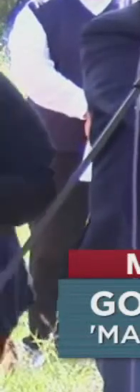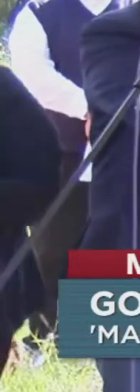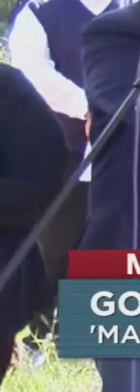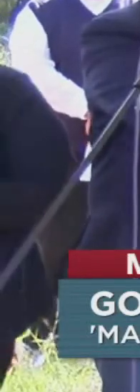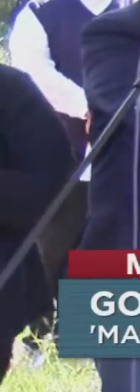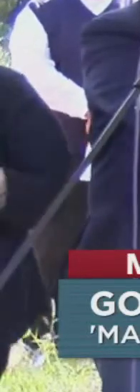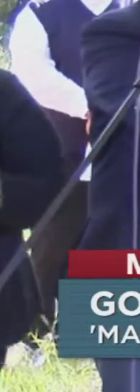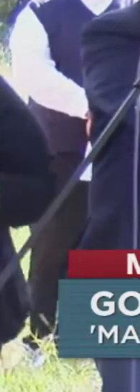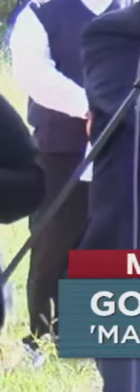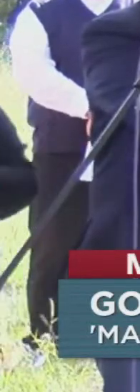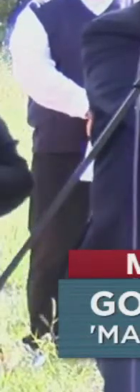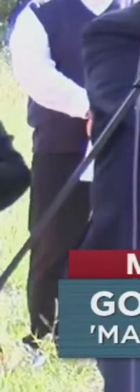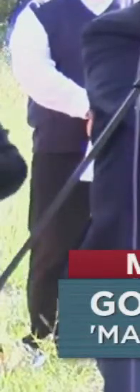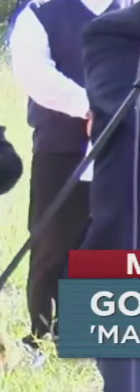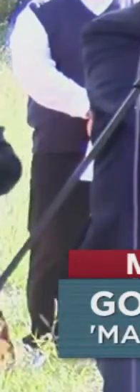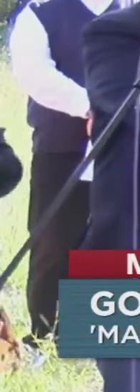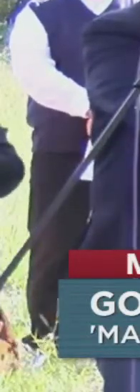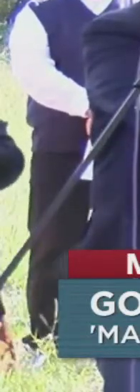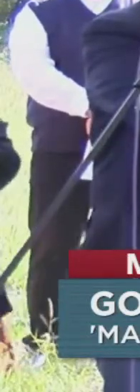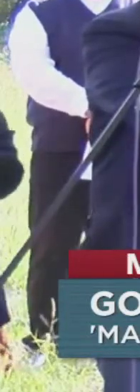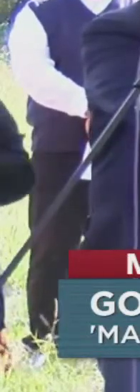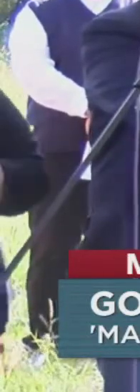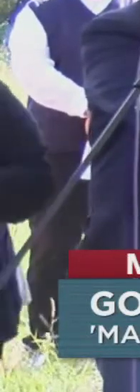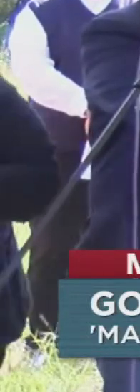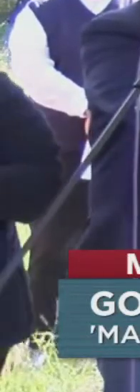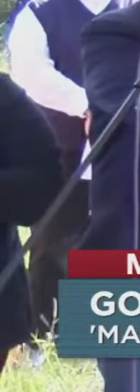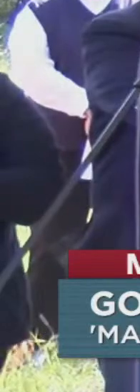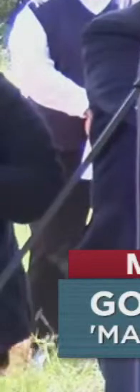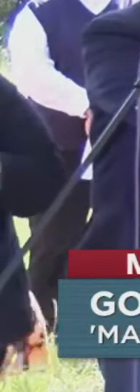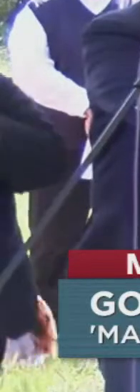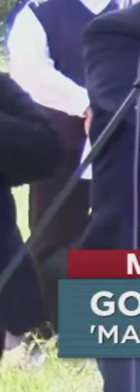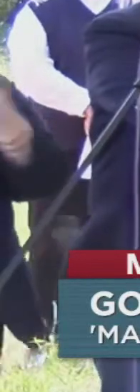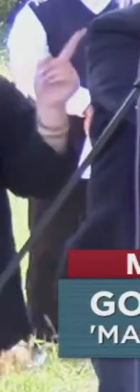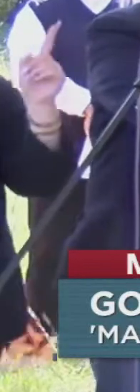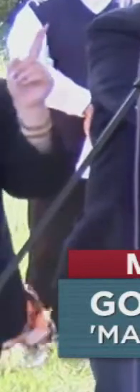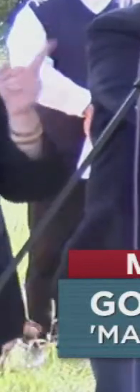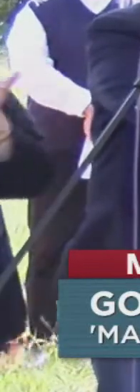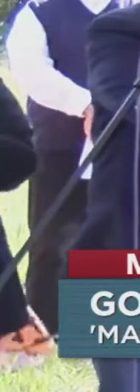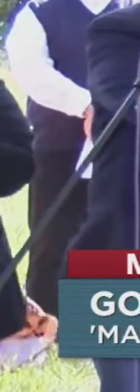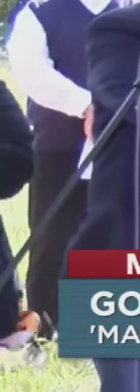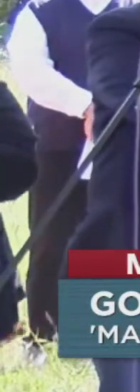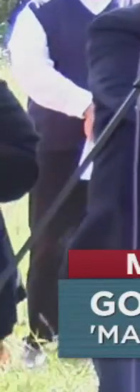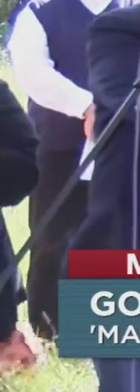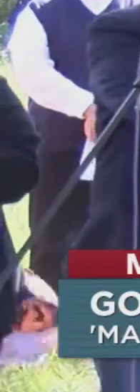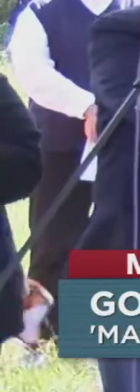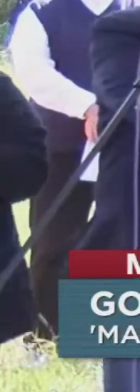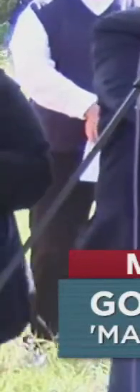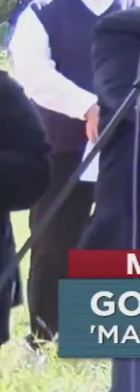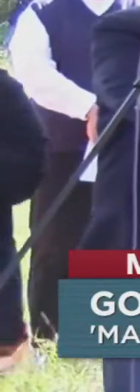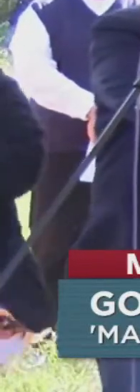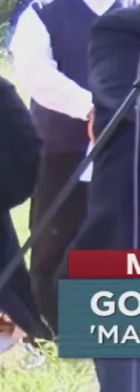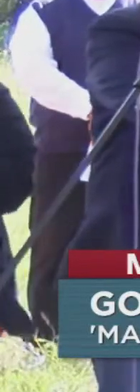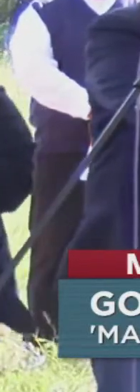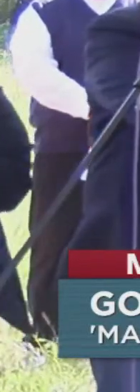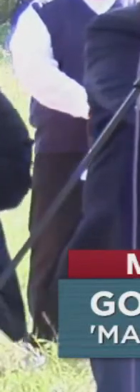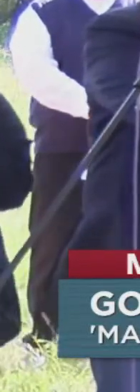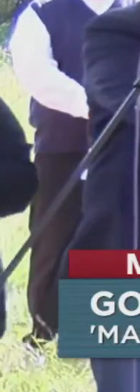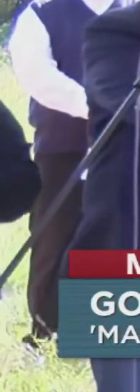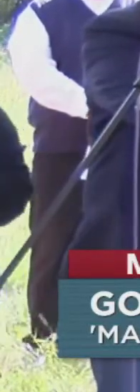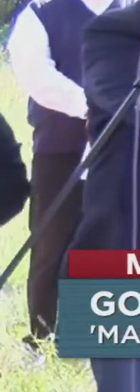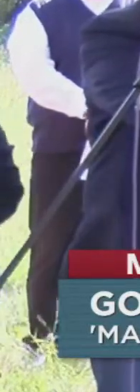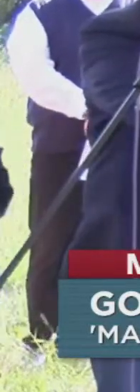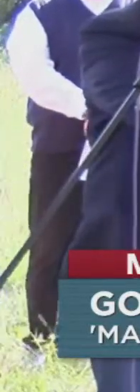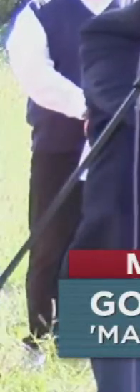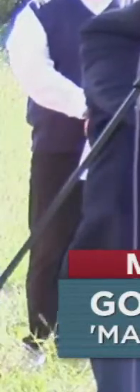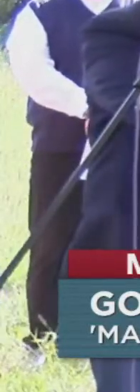people to rent their short-term properties into the long-term. That's really important. You're going to see why. Now look in that first column here in